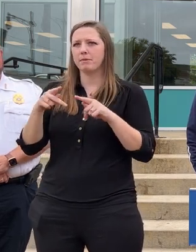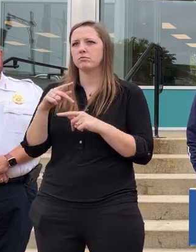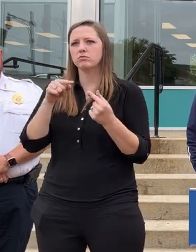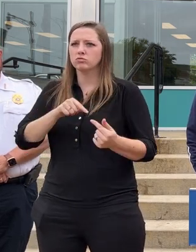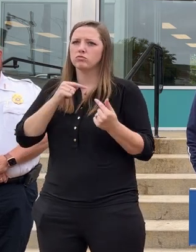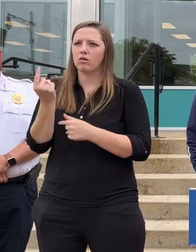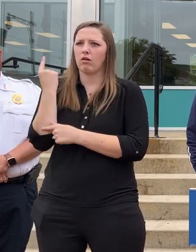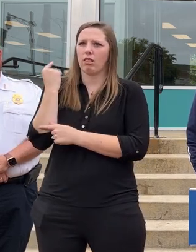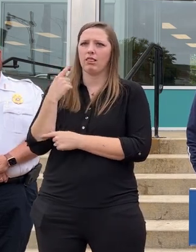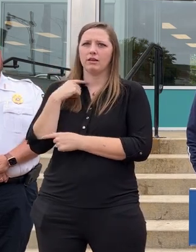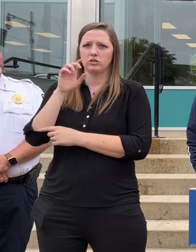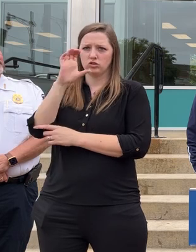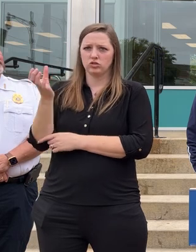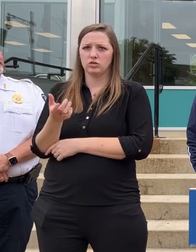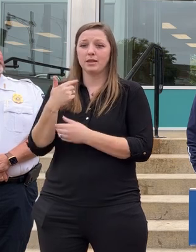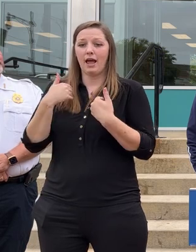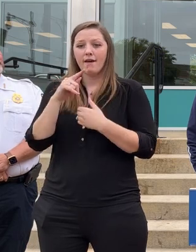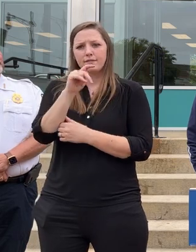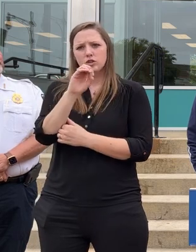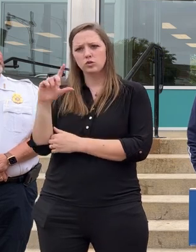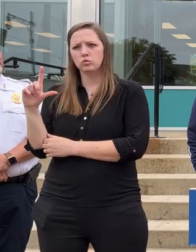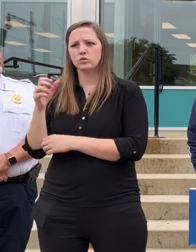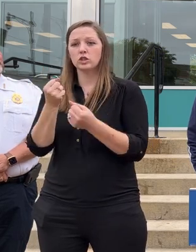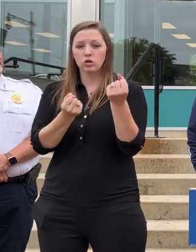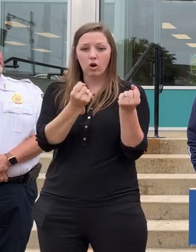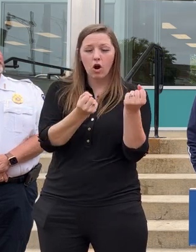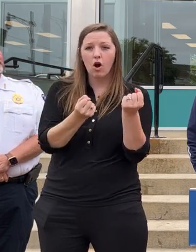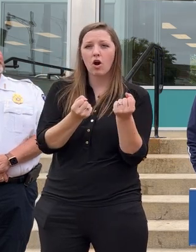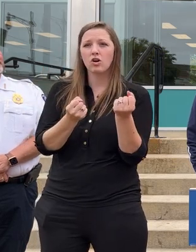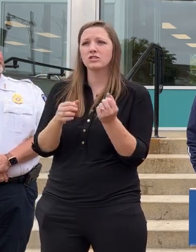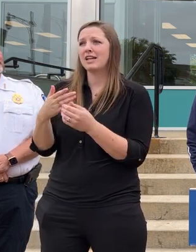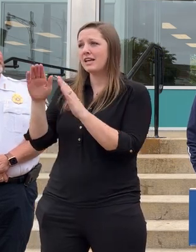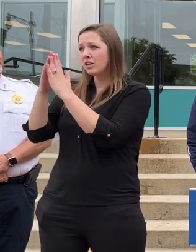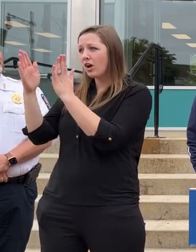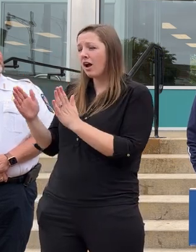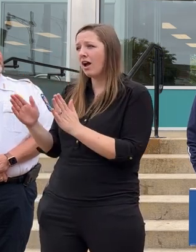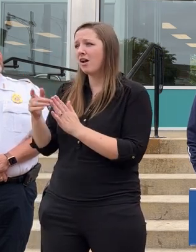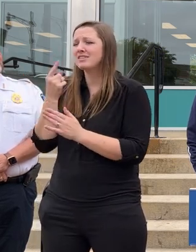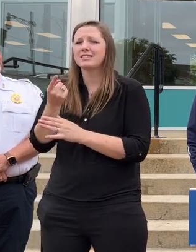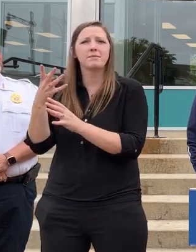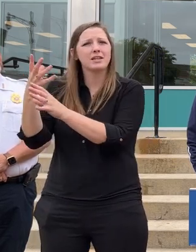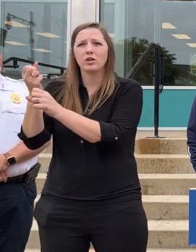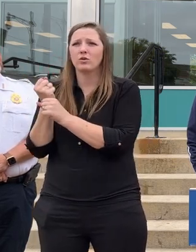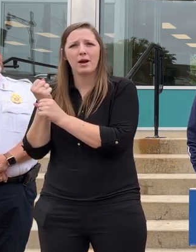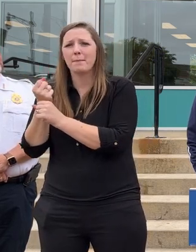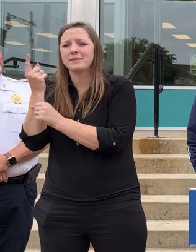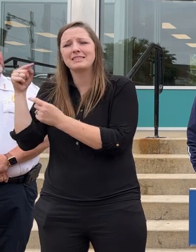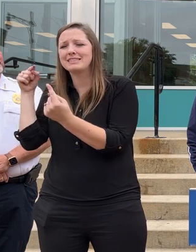have tools in your cars, in your closet, something to grab and hold on to until help